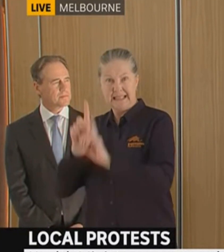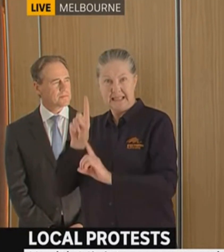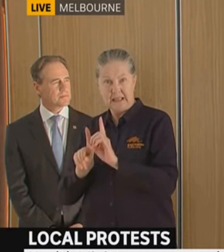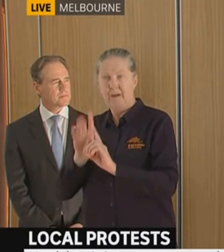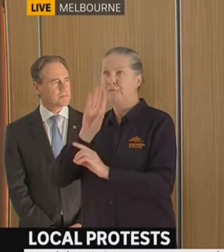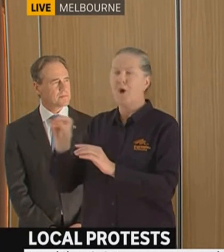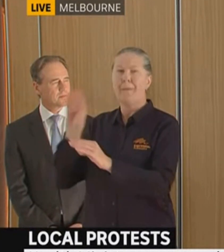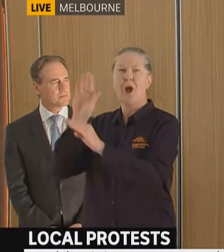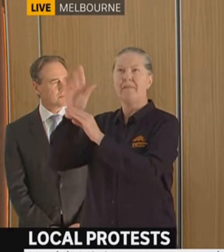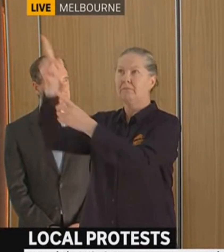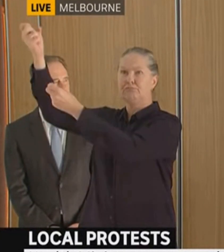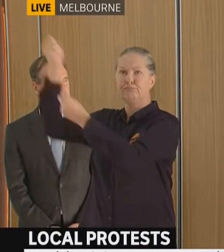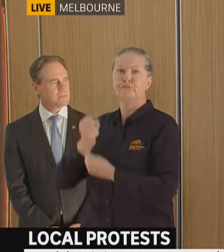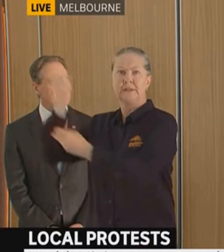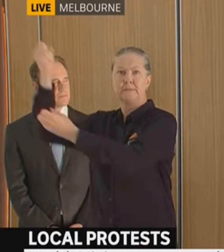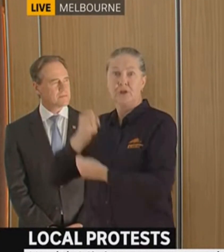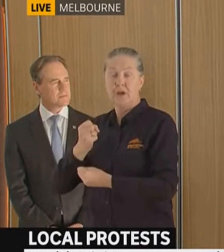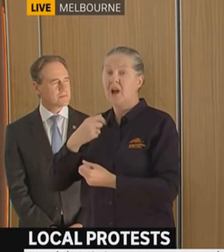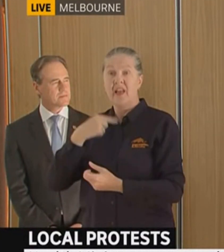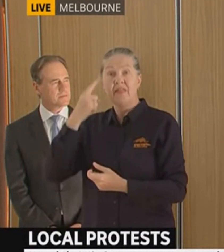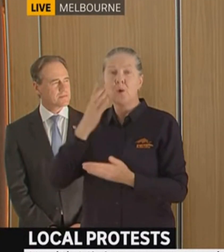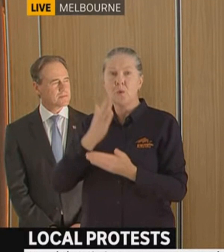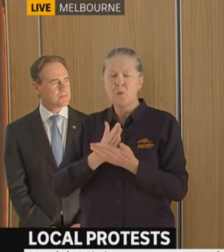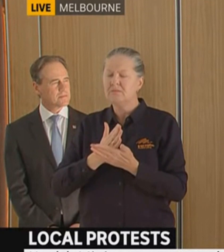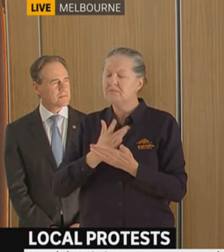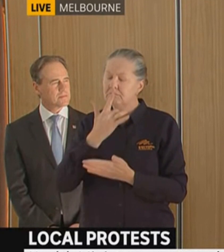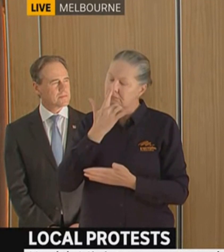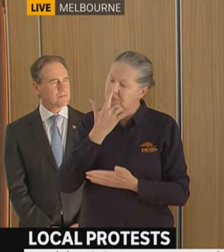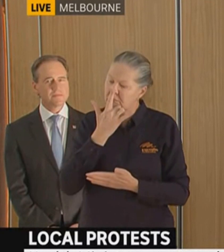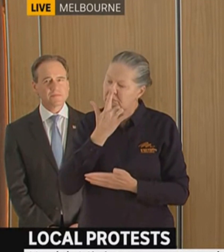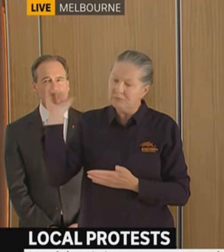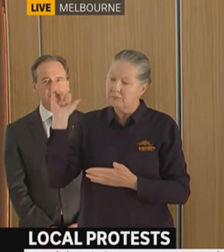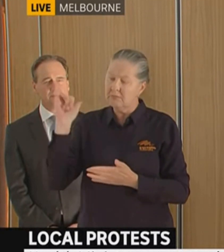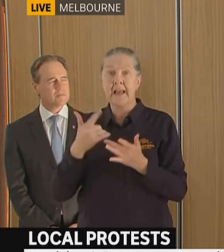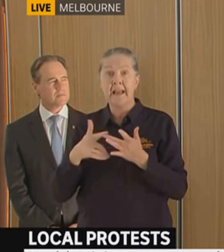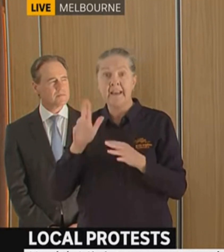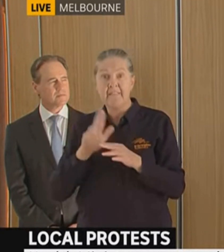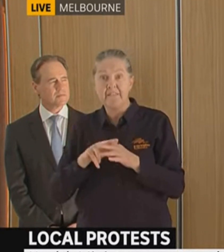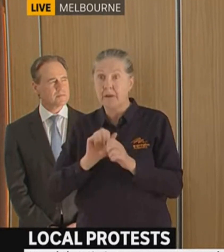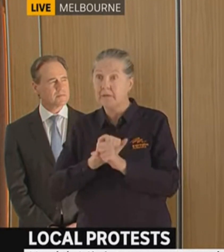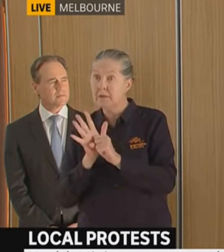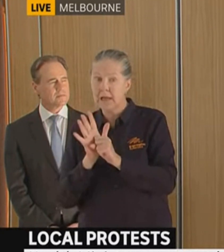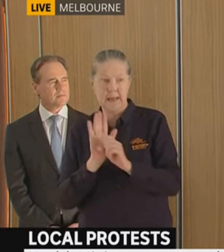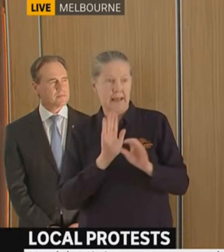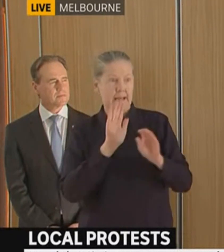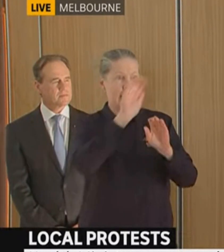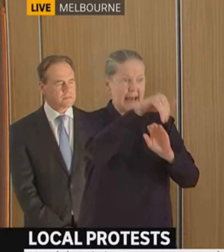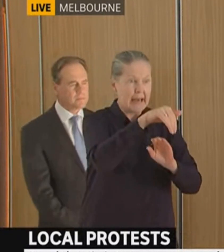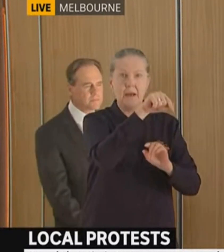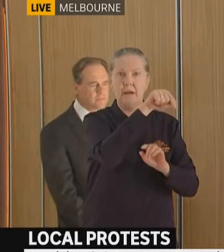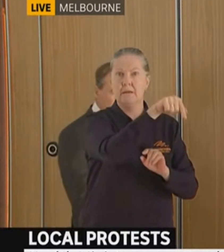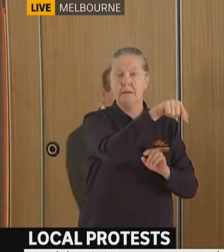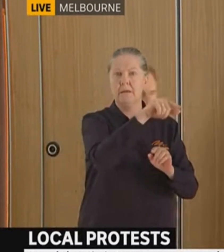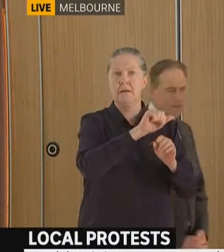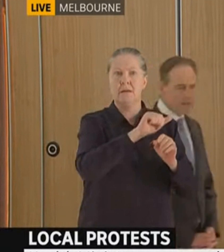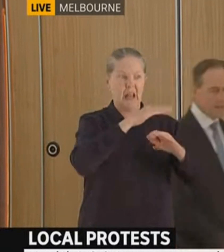dangerous to Indigenous Australians. I'll ask Professor Murphy to make some comments. Thanks, Minister. So